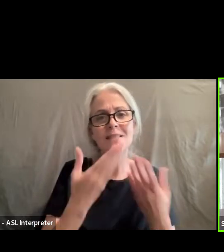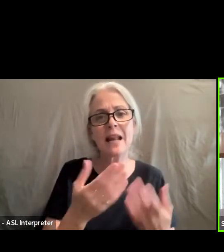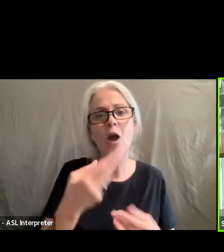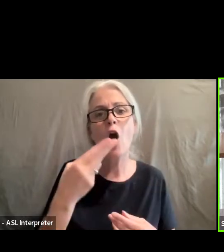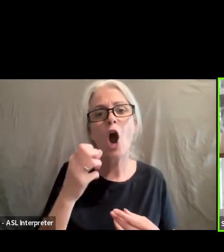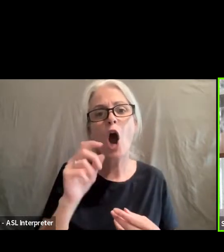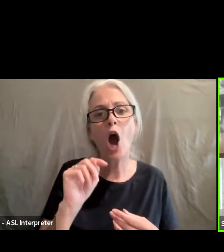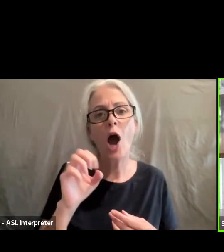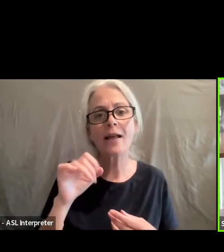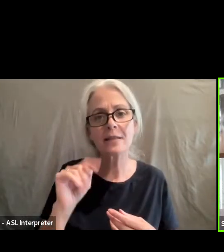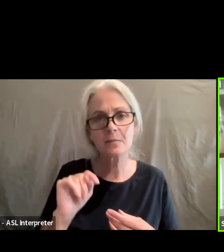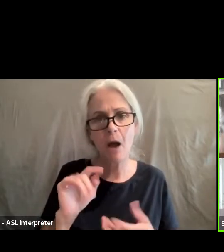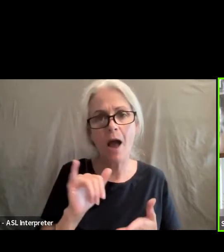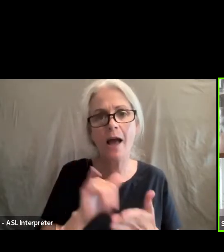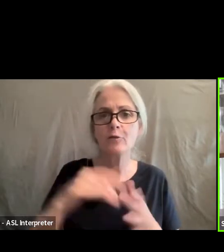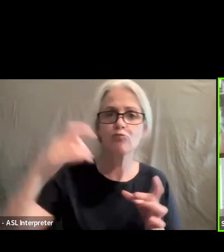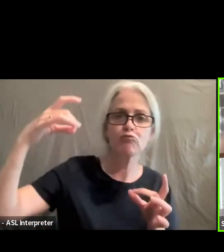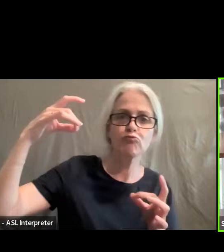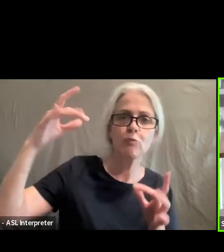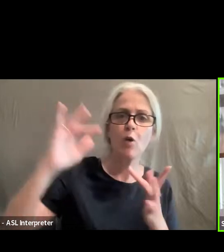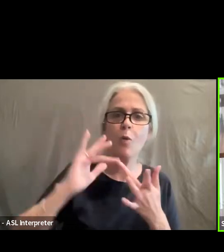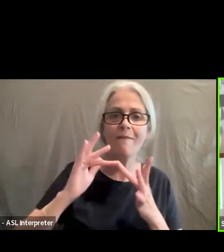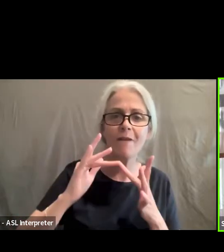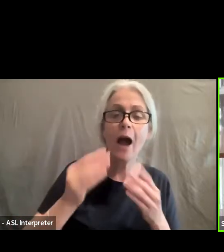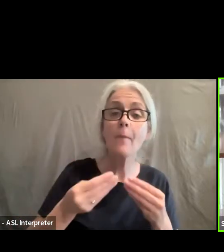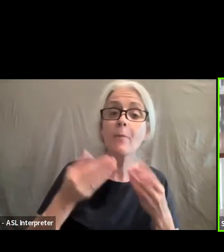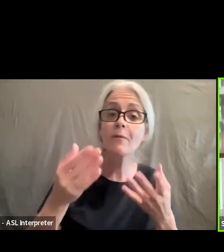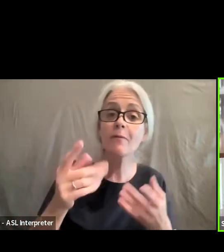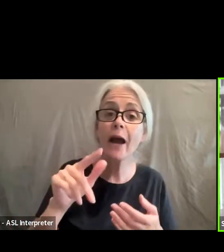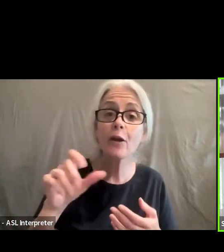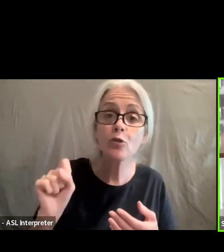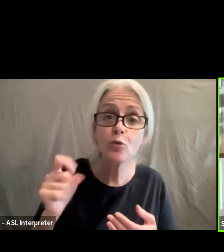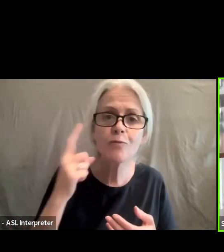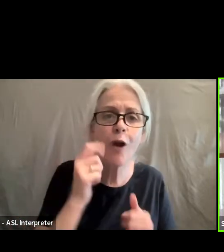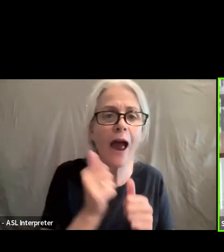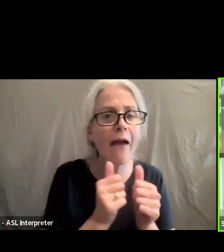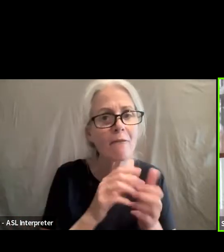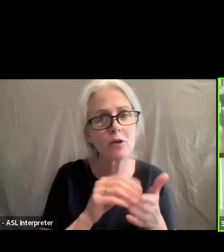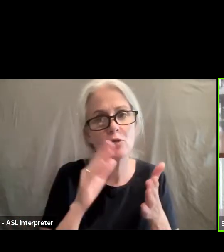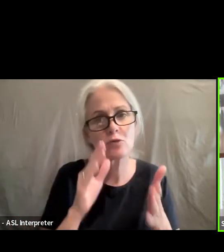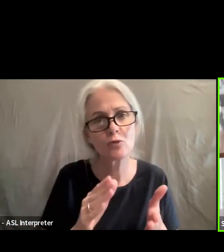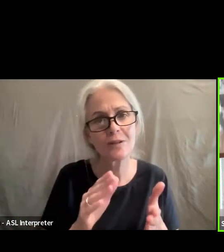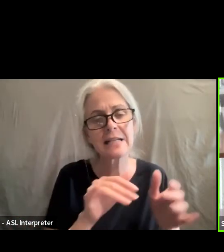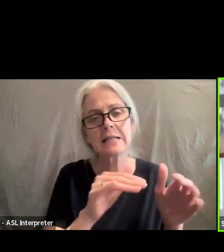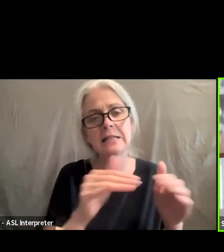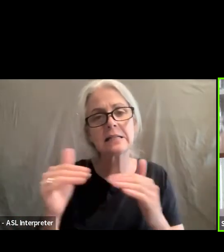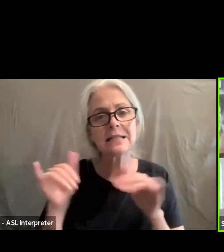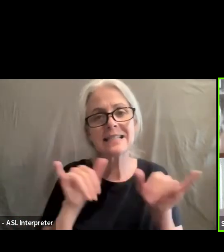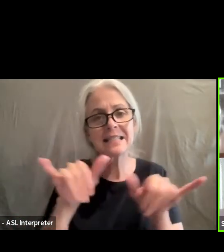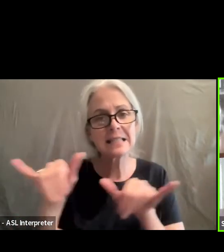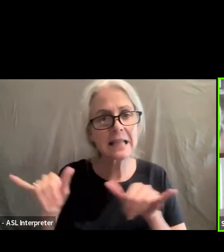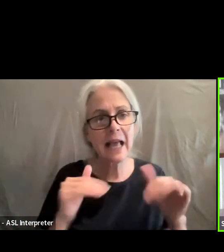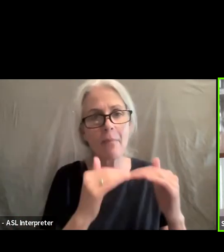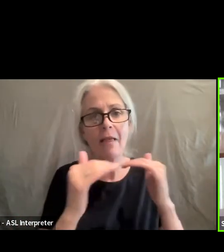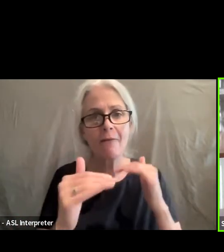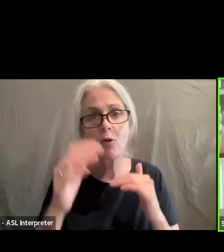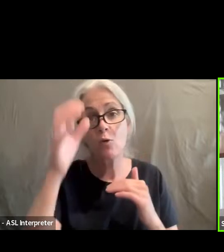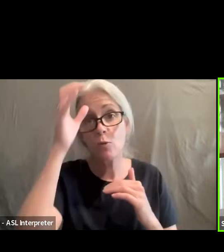that helps providing tools for every student at least the same level, a